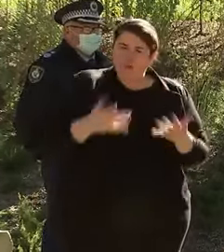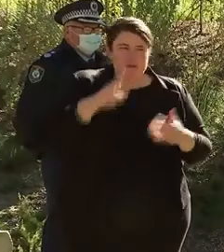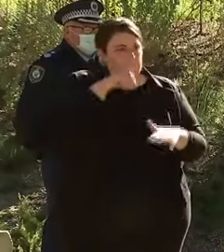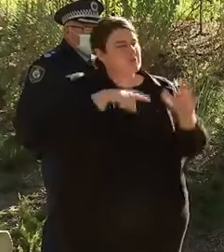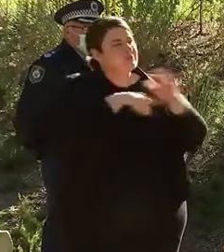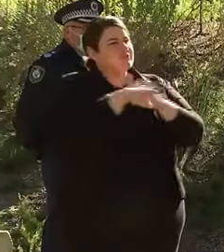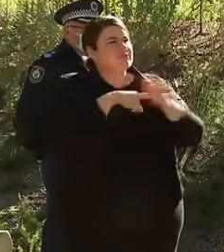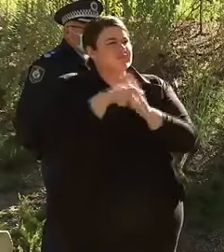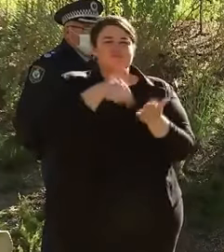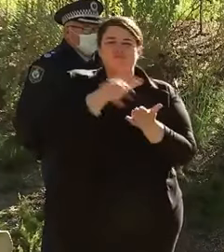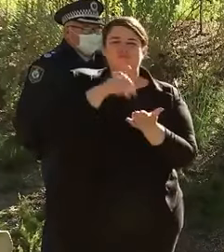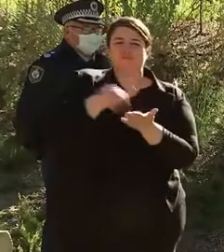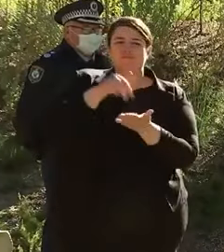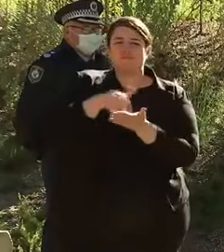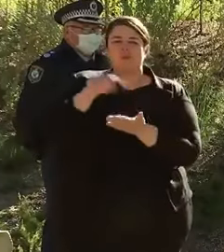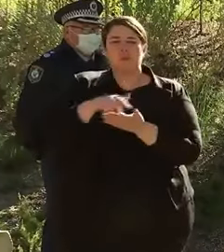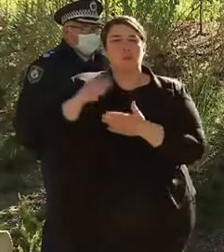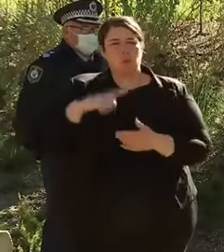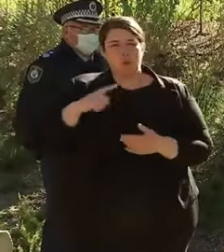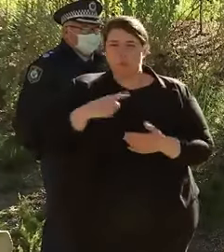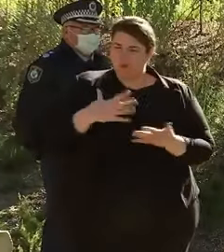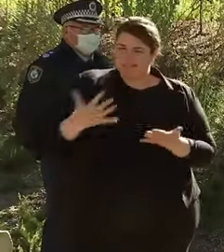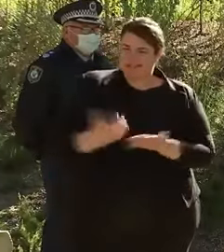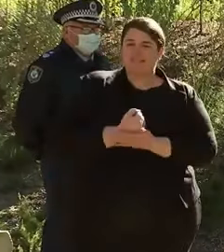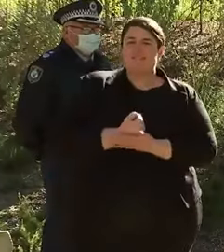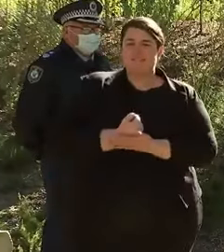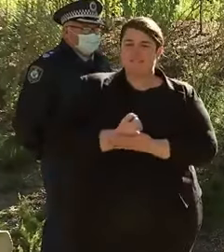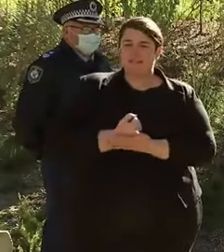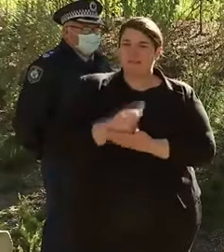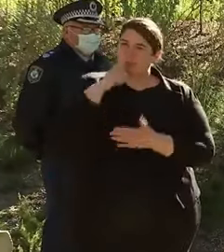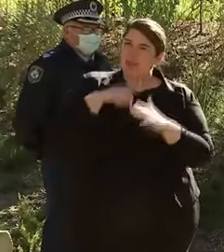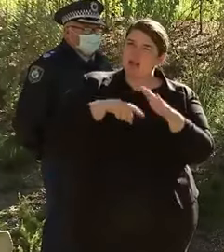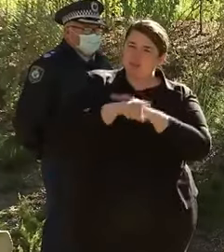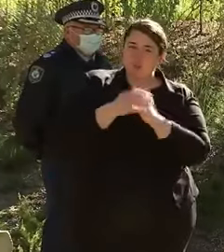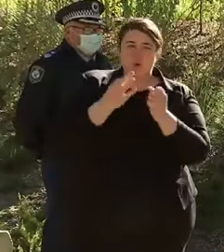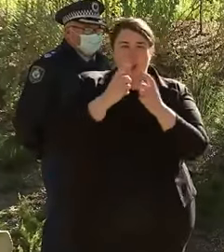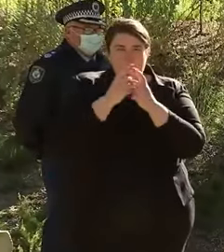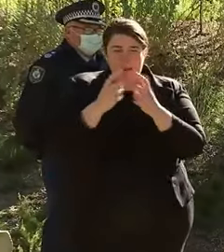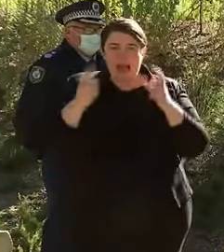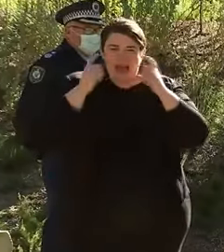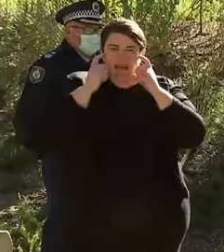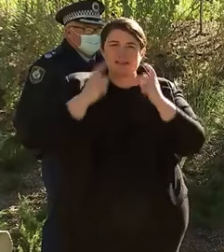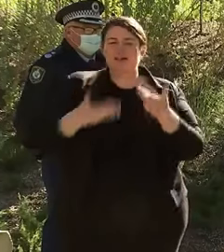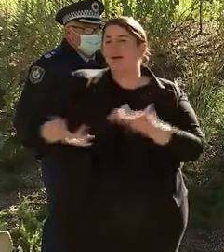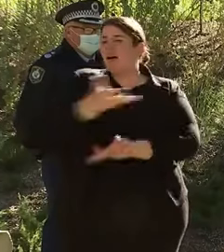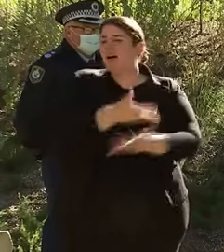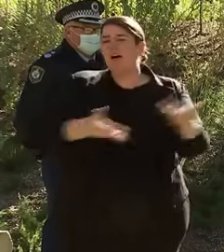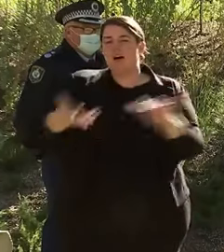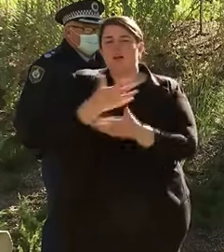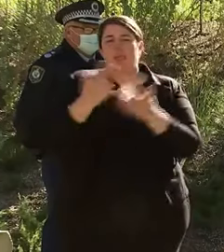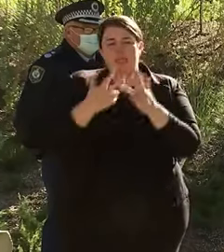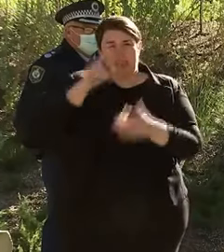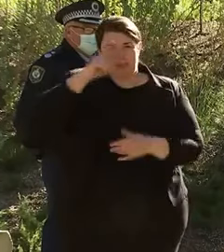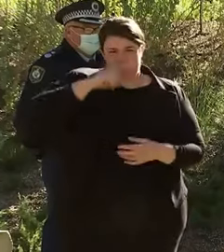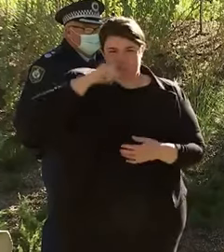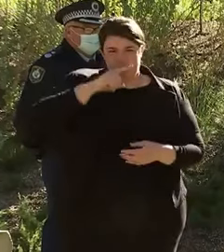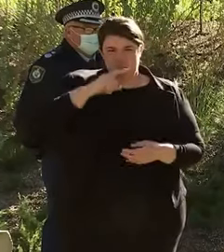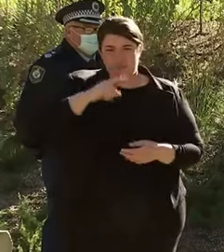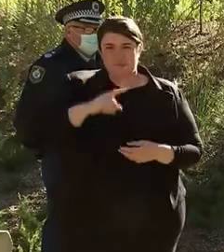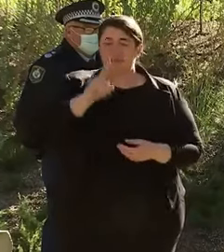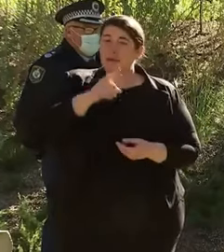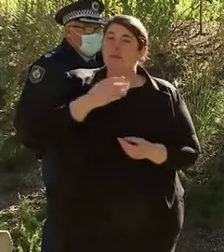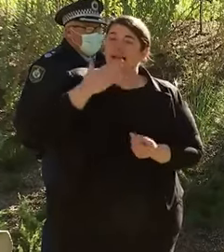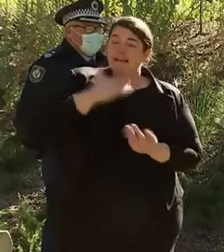because it's the only opportunity people have to safely be outside their homes without a mask, interacting with others. But whilst you're doing that,